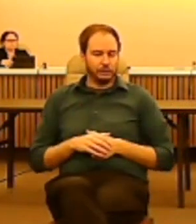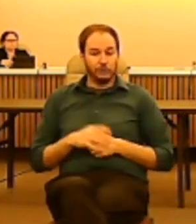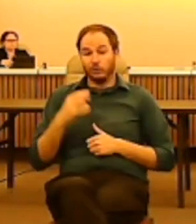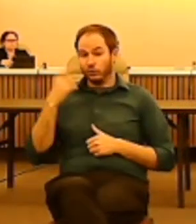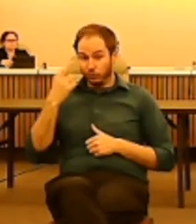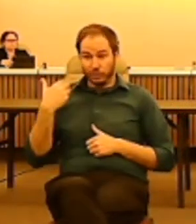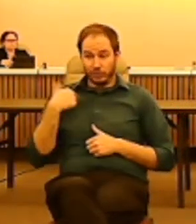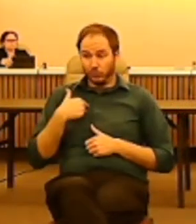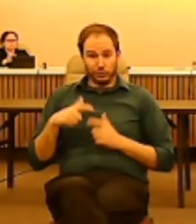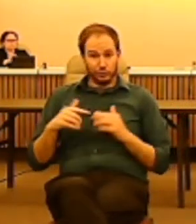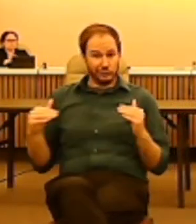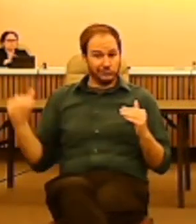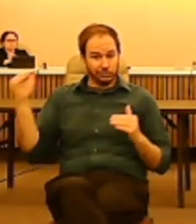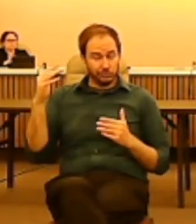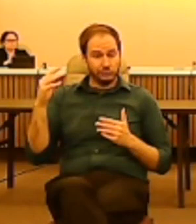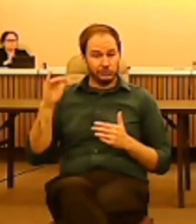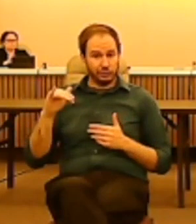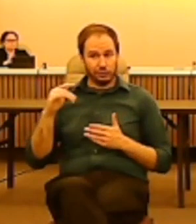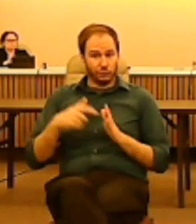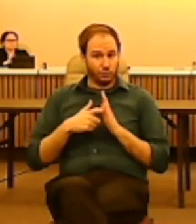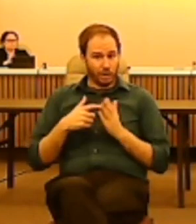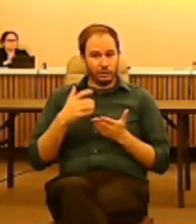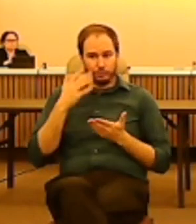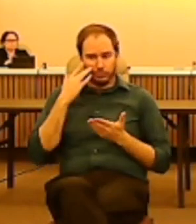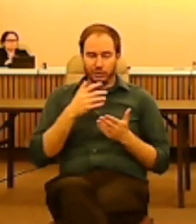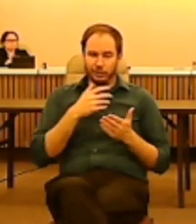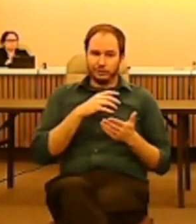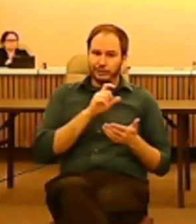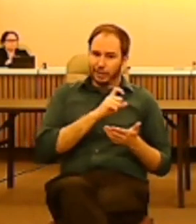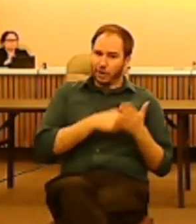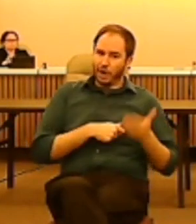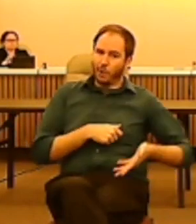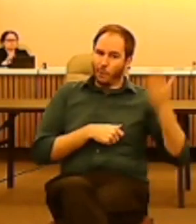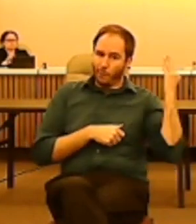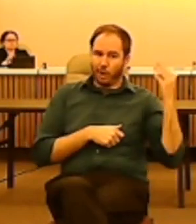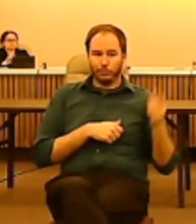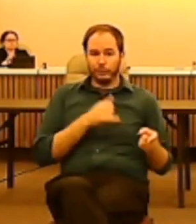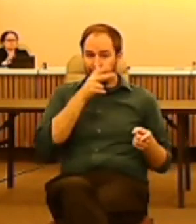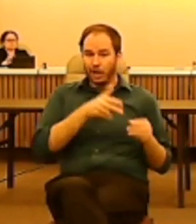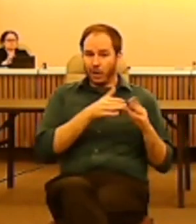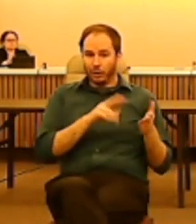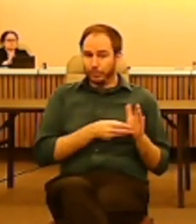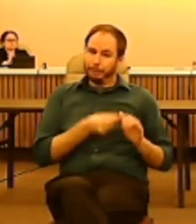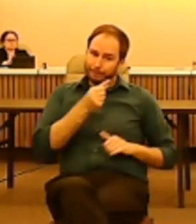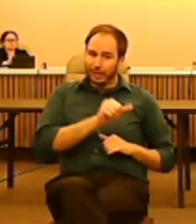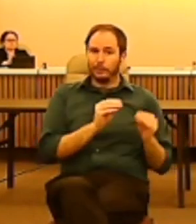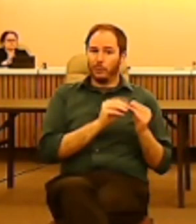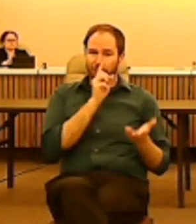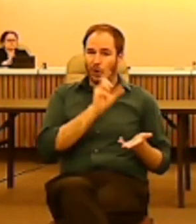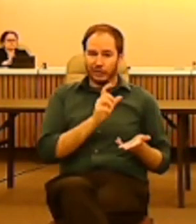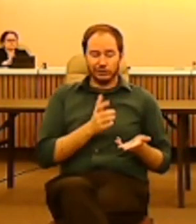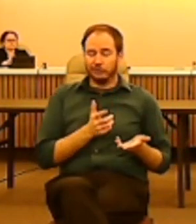reason for that is exactly what he's talking about with rising energy costs, and costs not just from a